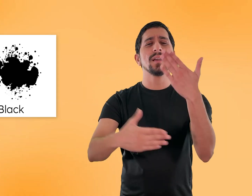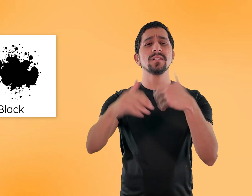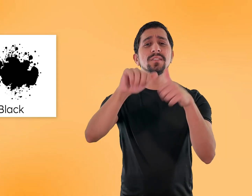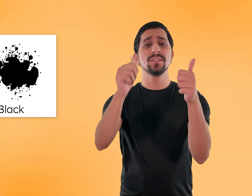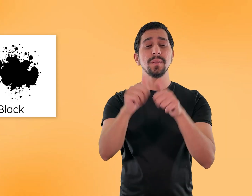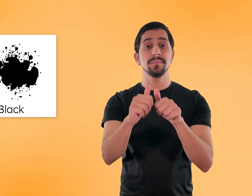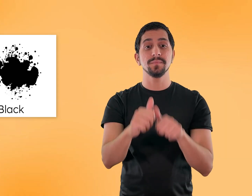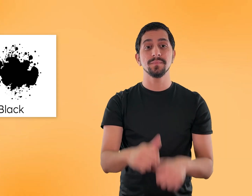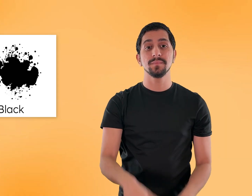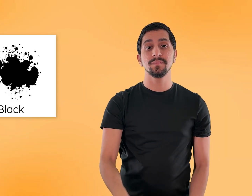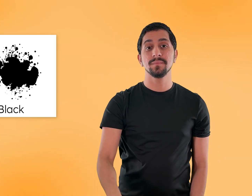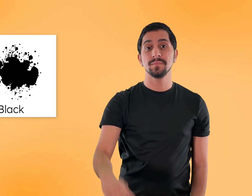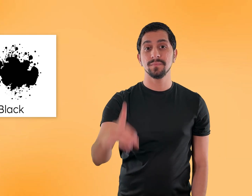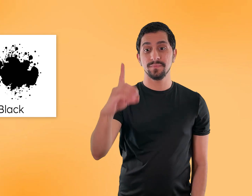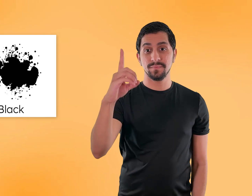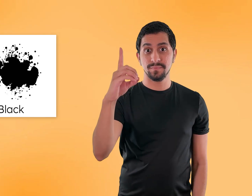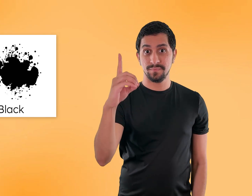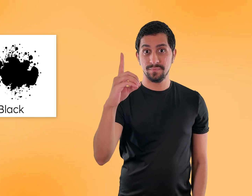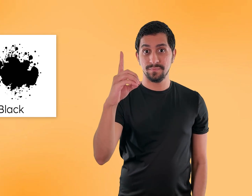use a one-hand shape